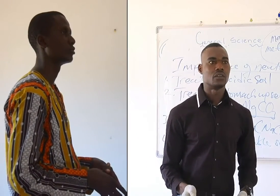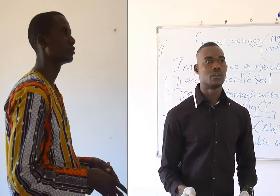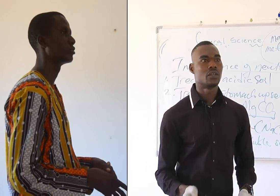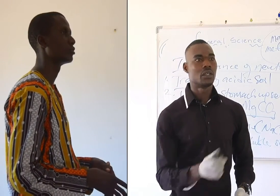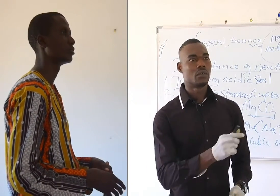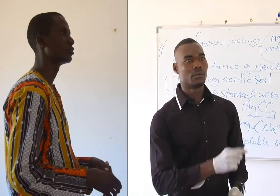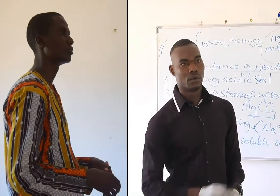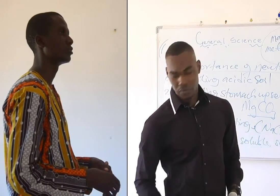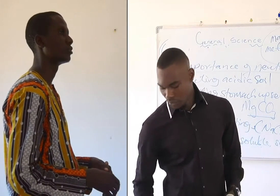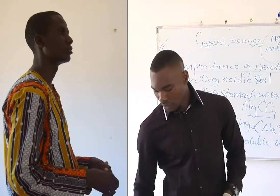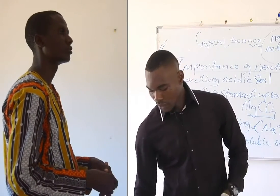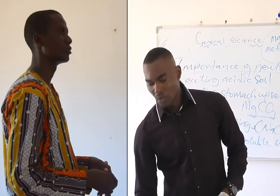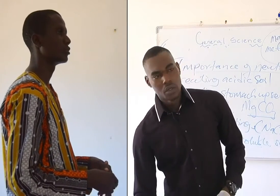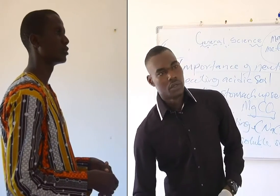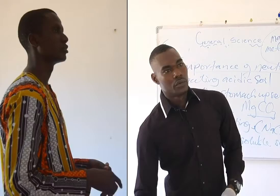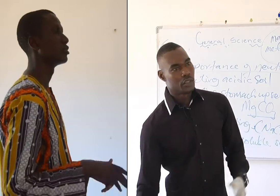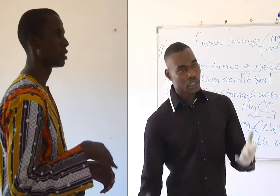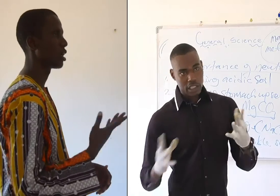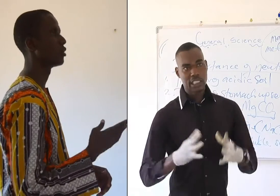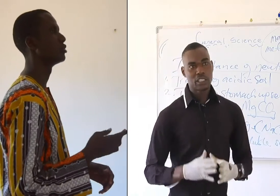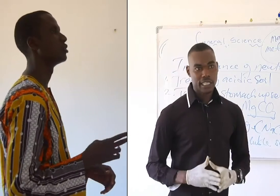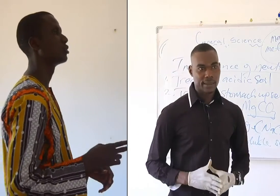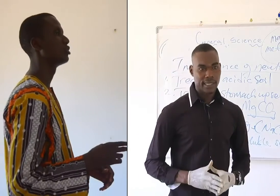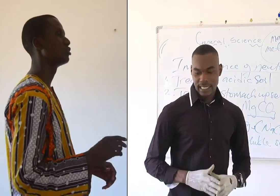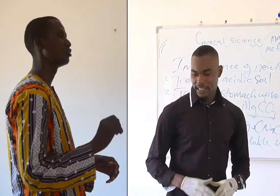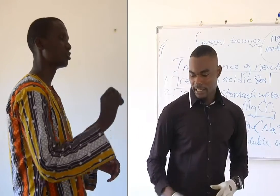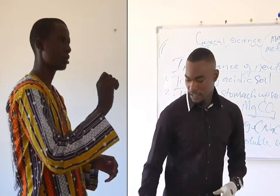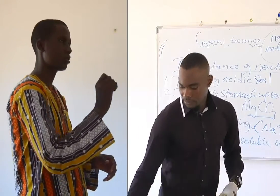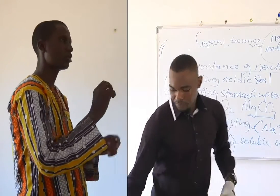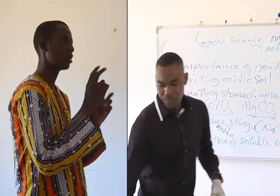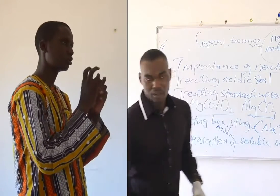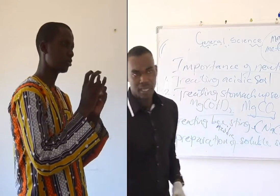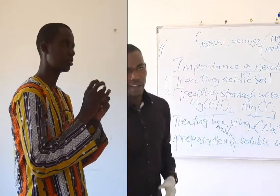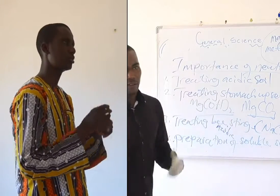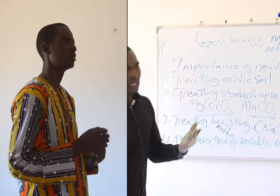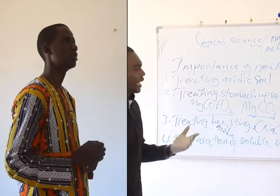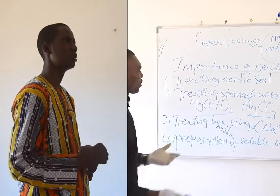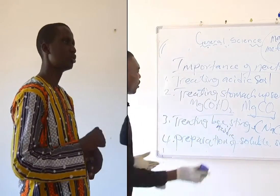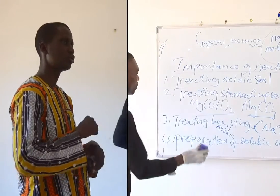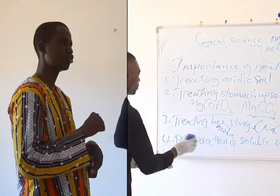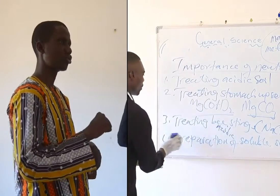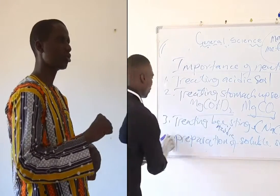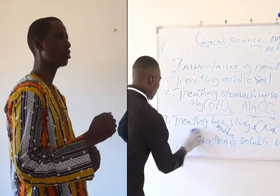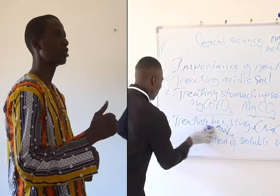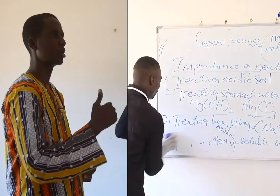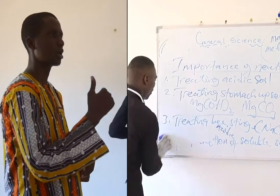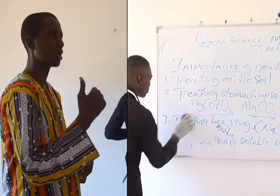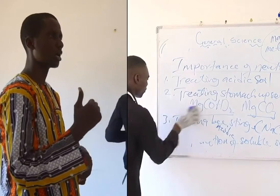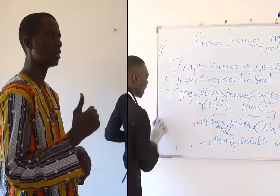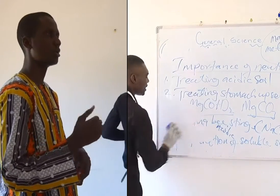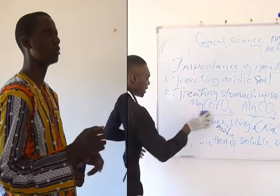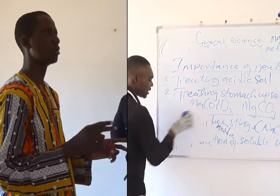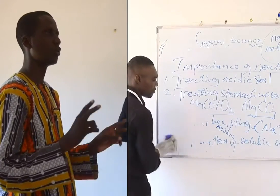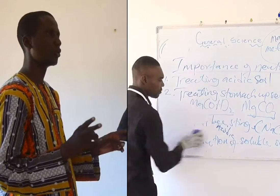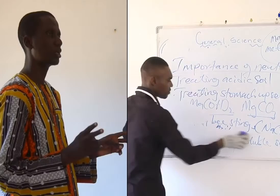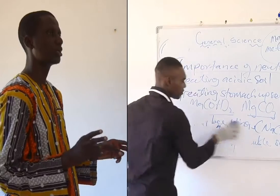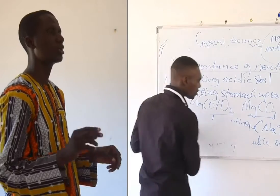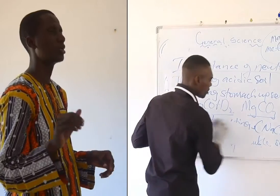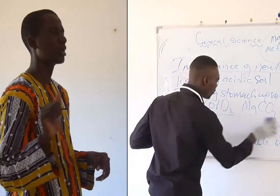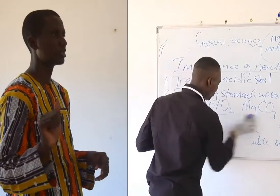neutralization. We move. We're still talking about acids. We have what are called forms of